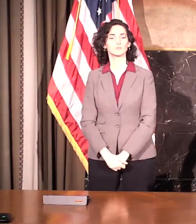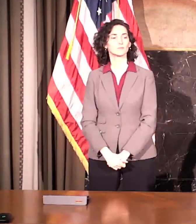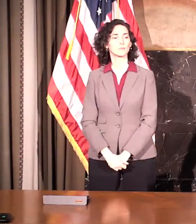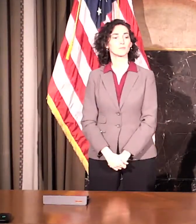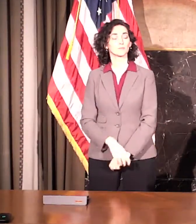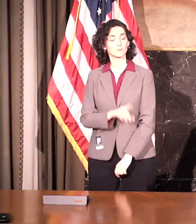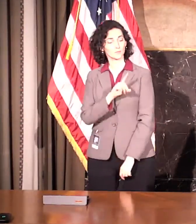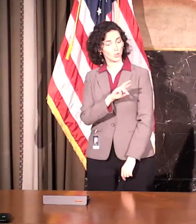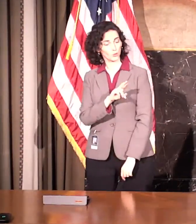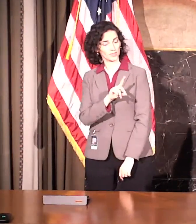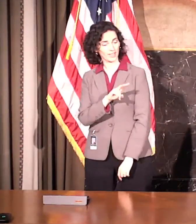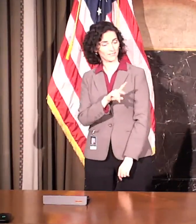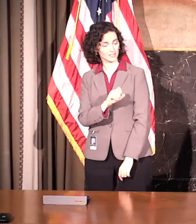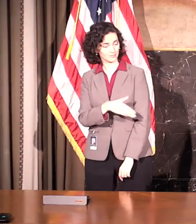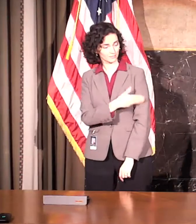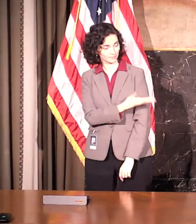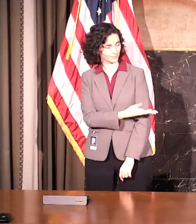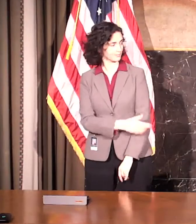Dr. Davis.